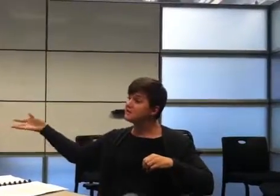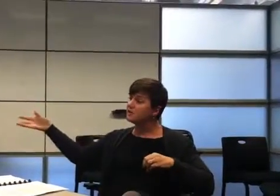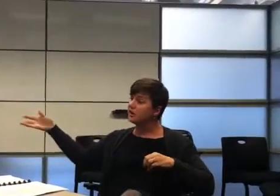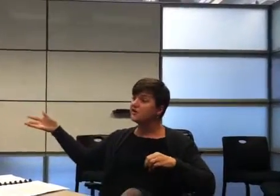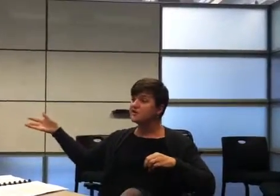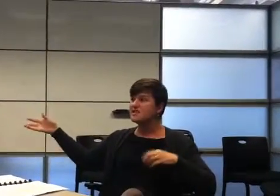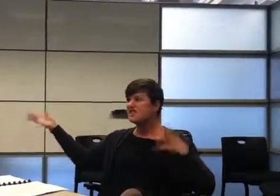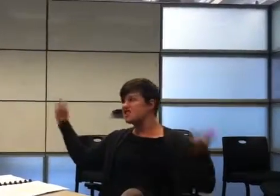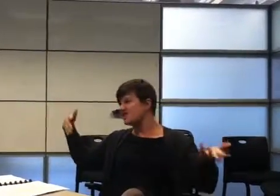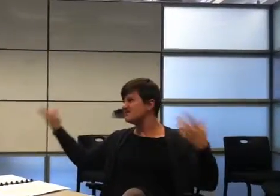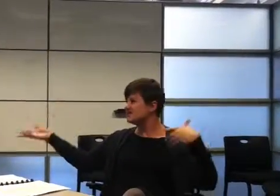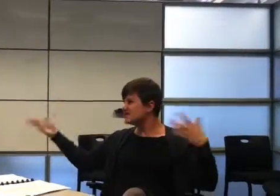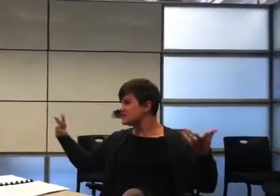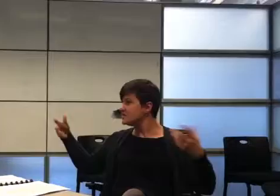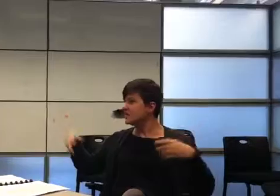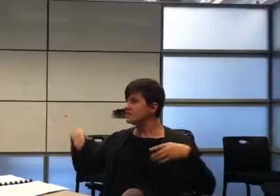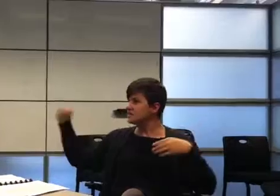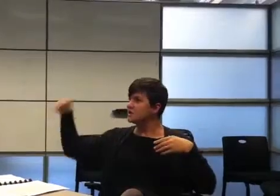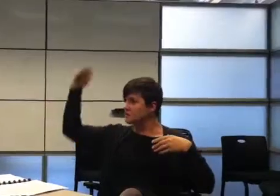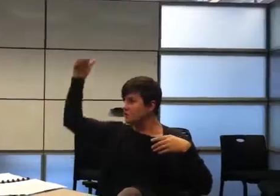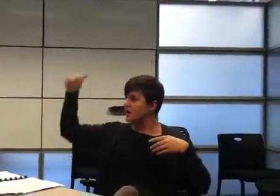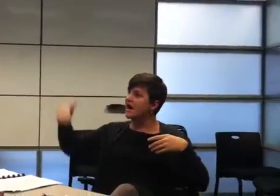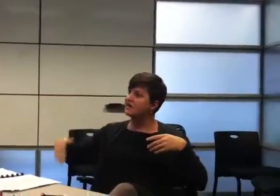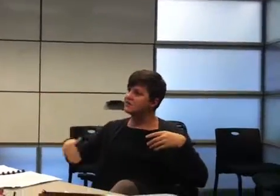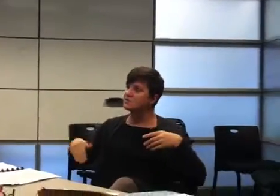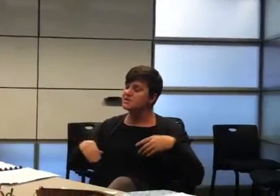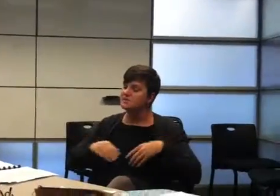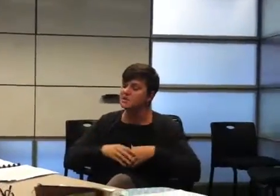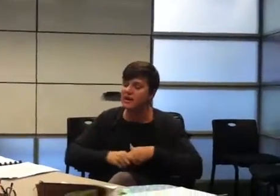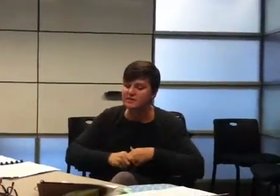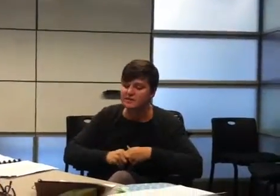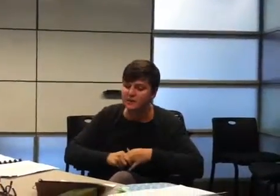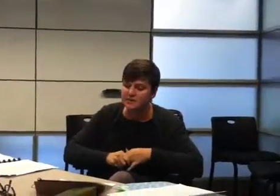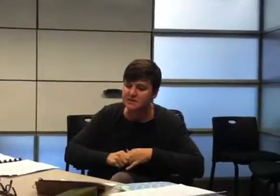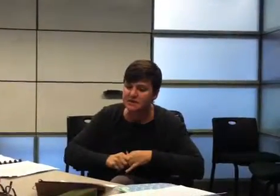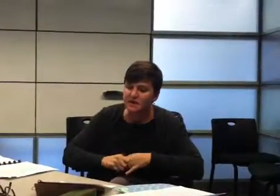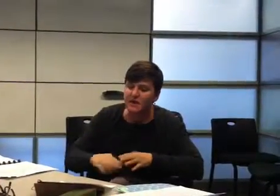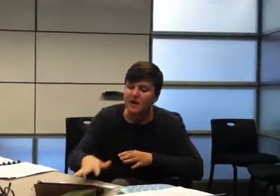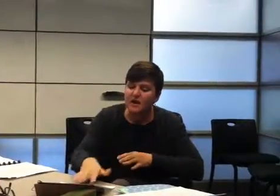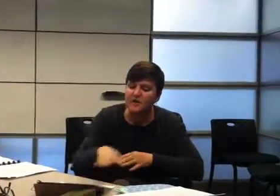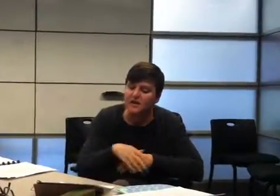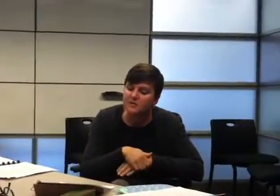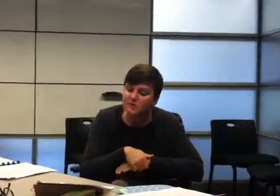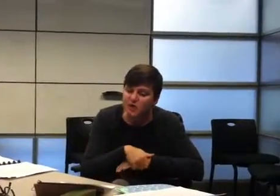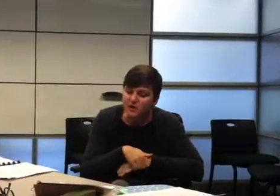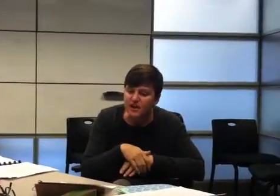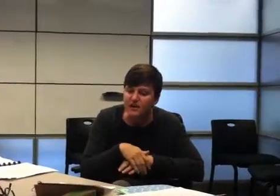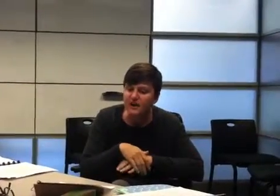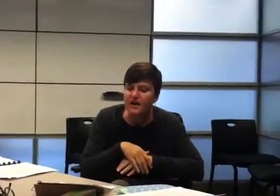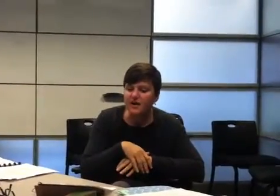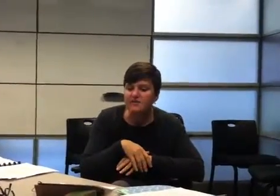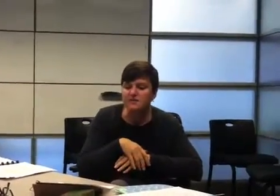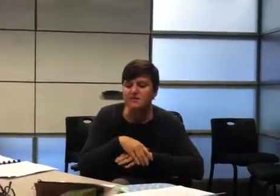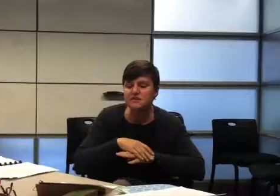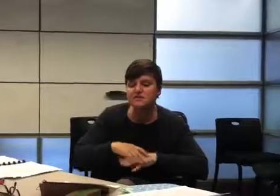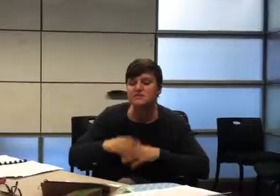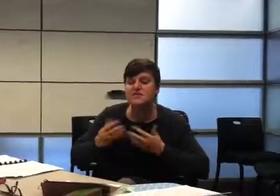in our conversation. So sometimes I'll add or subtract steps. And then below that, I have a list of some